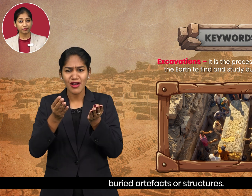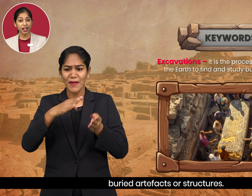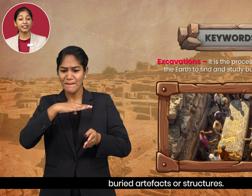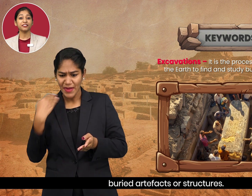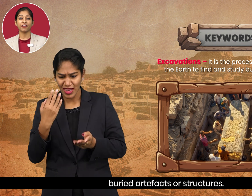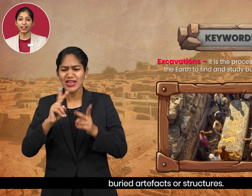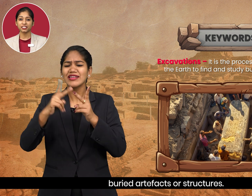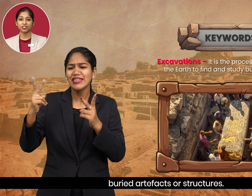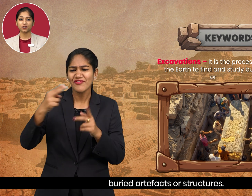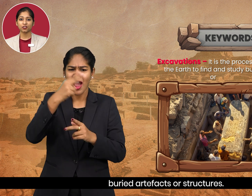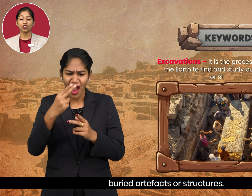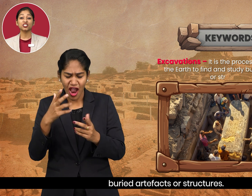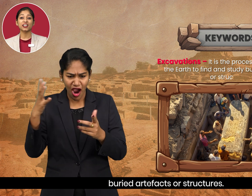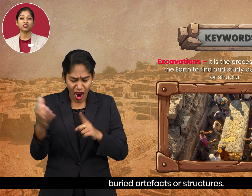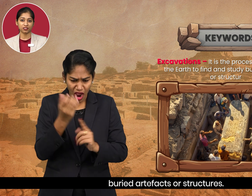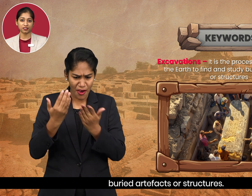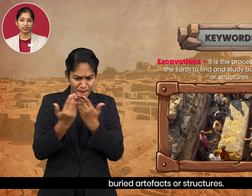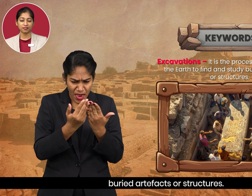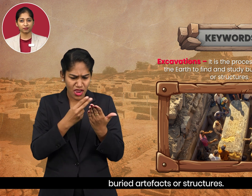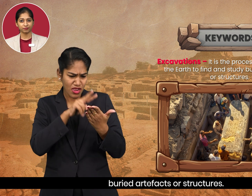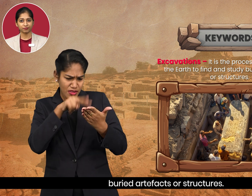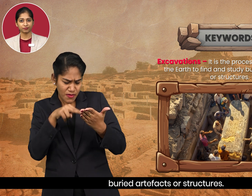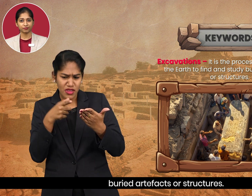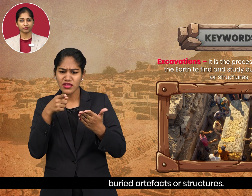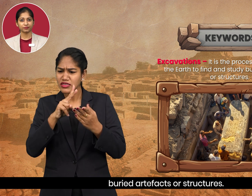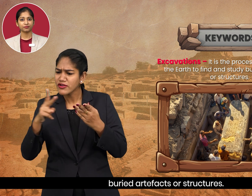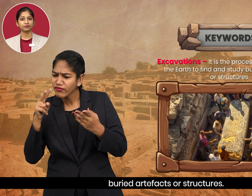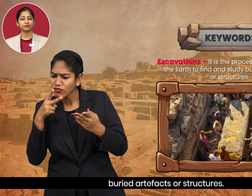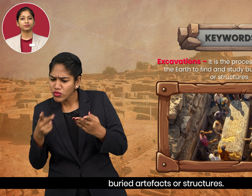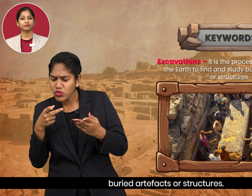buried artifacts or structures.